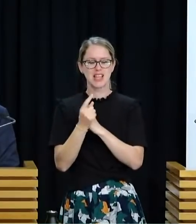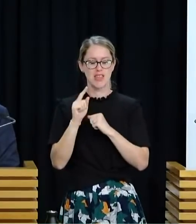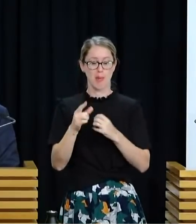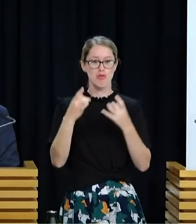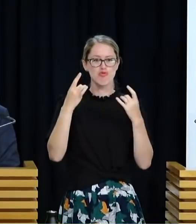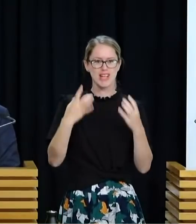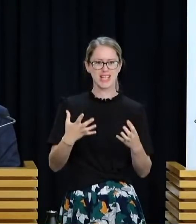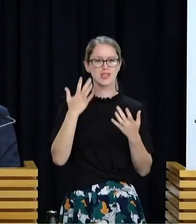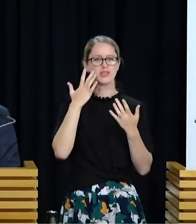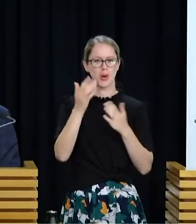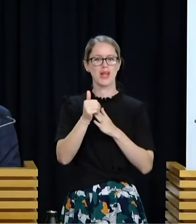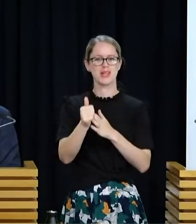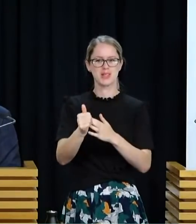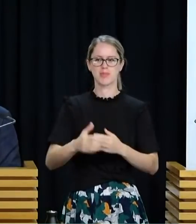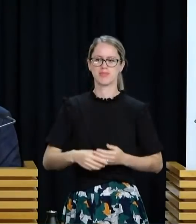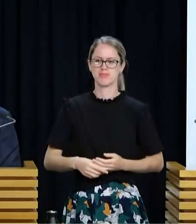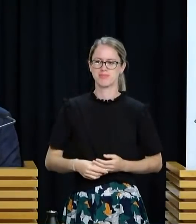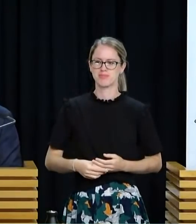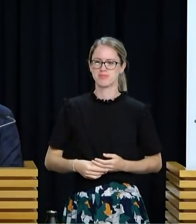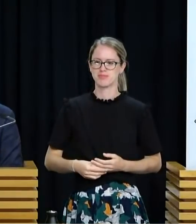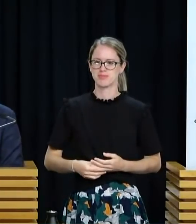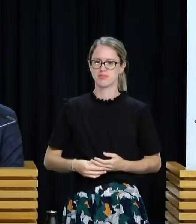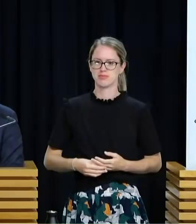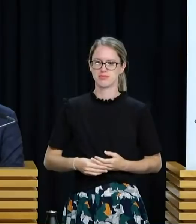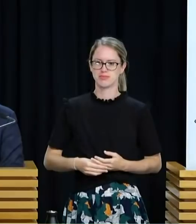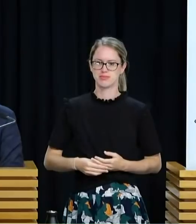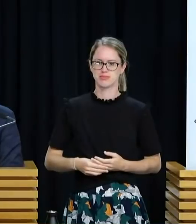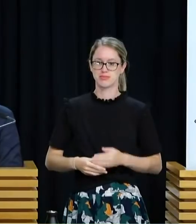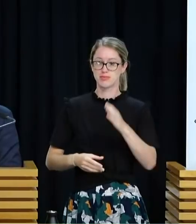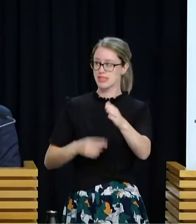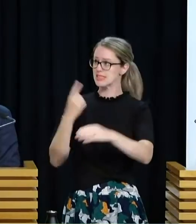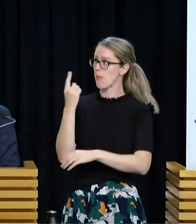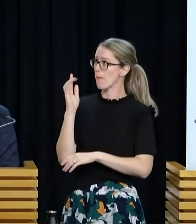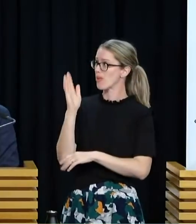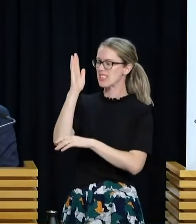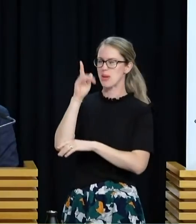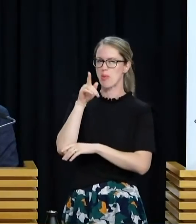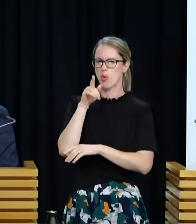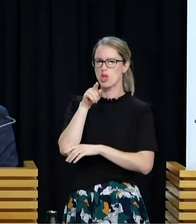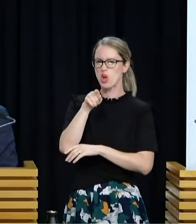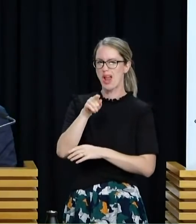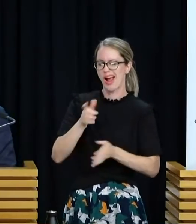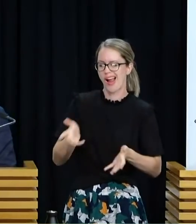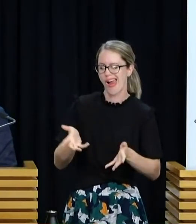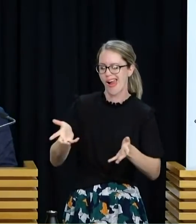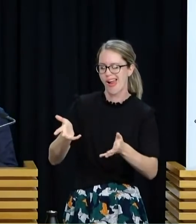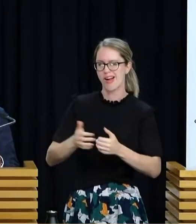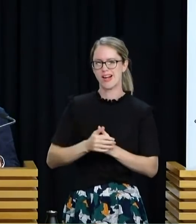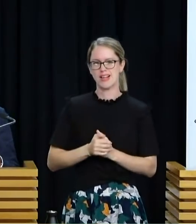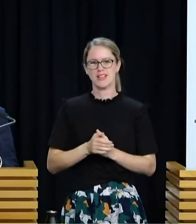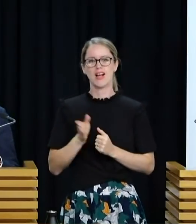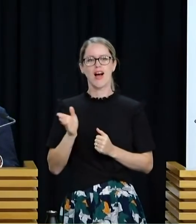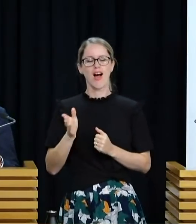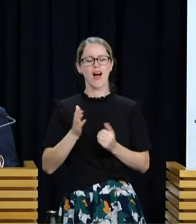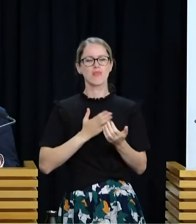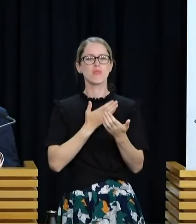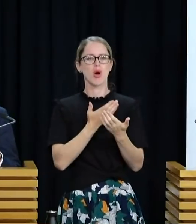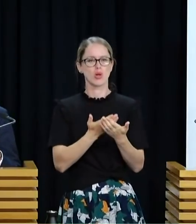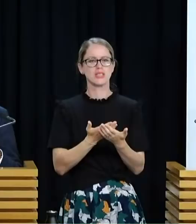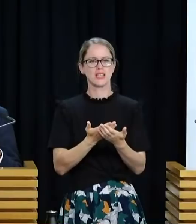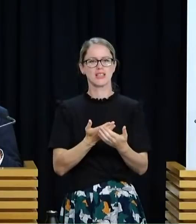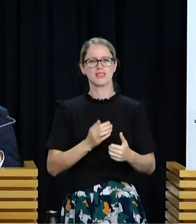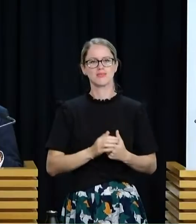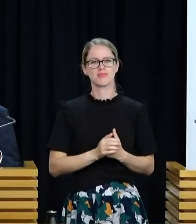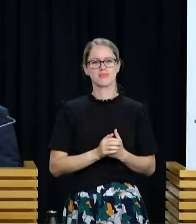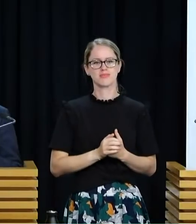and ready to show leadership. Have they put their hands up, or are you sort of actively approaching? No, what we're proposing to do is